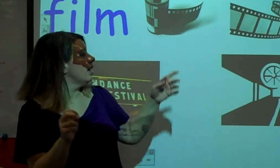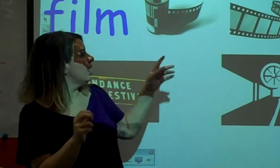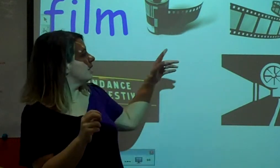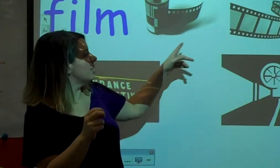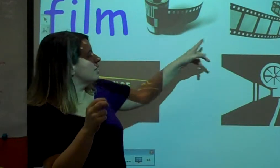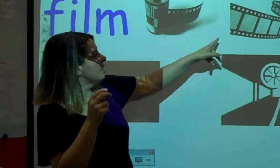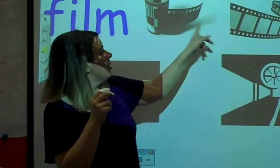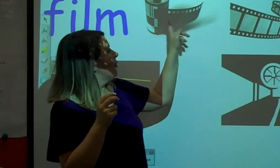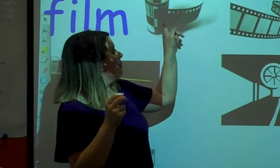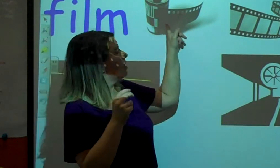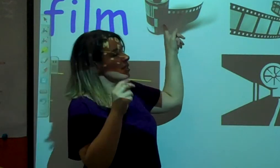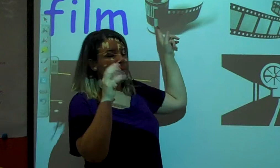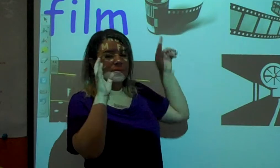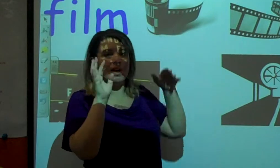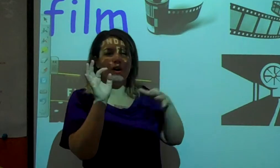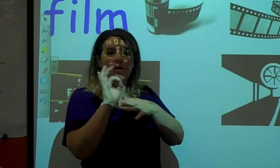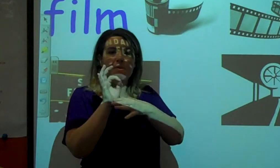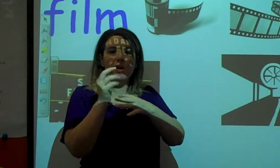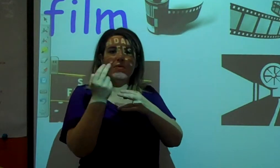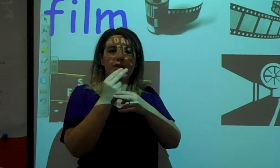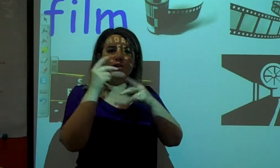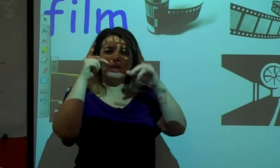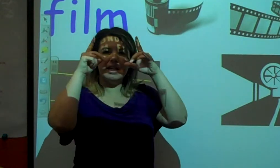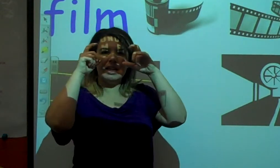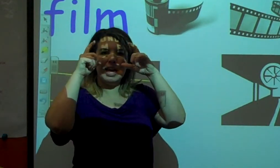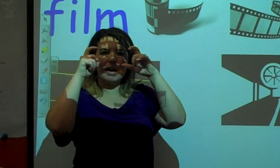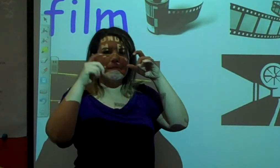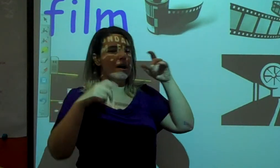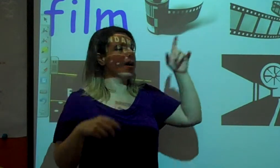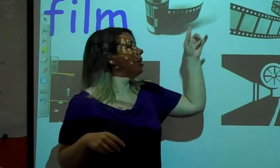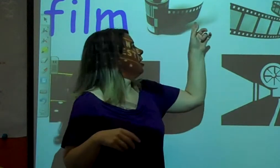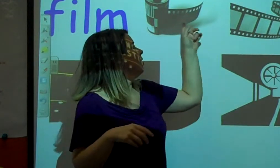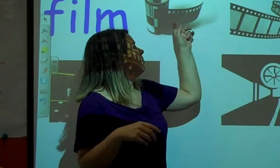And this film was used in a camera.